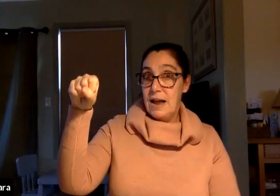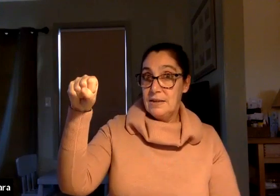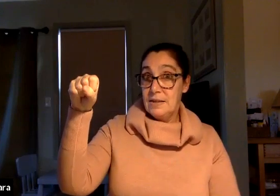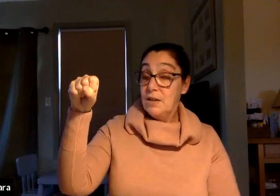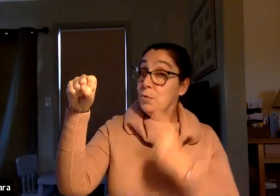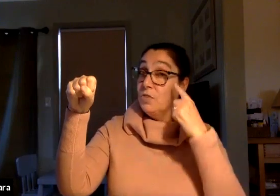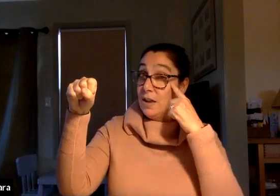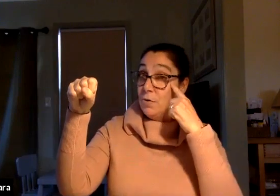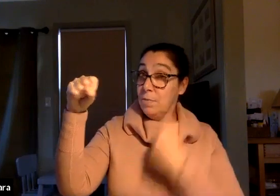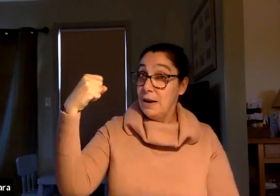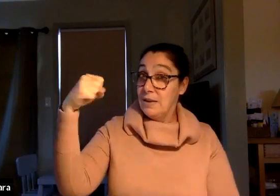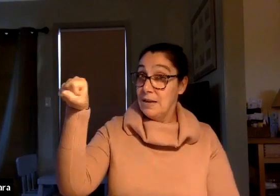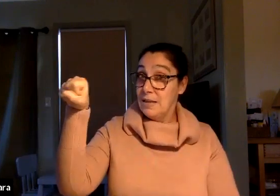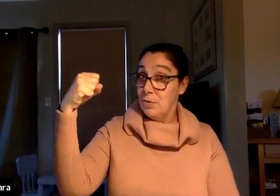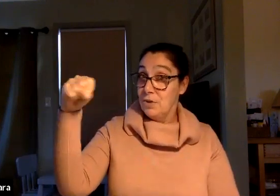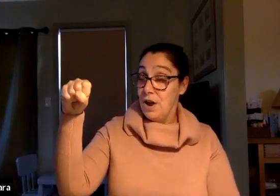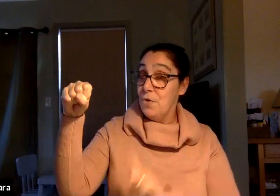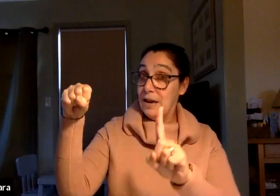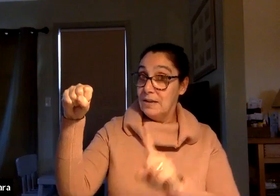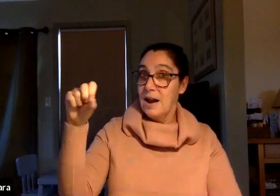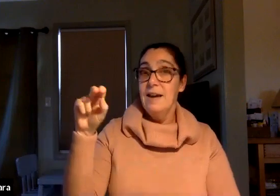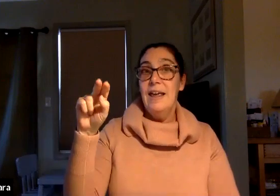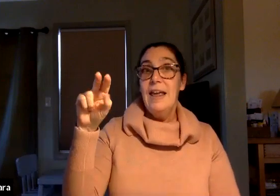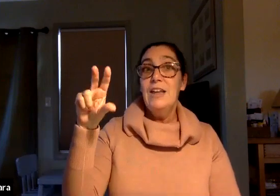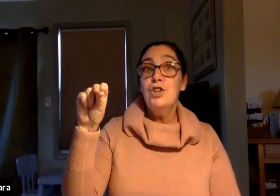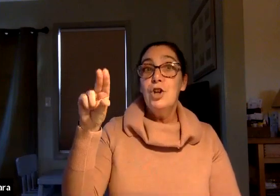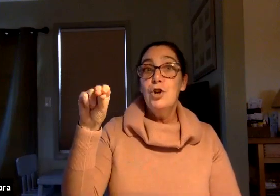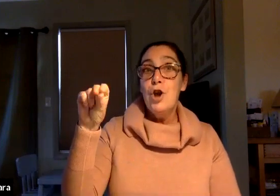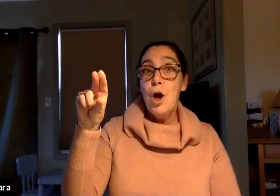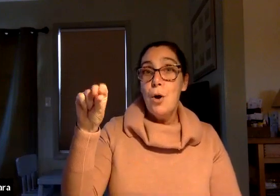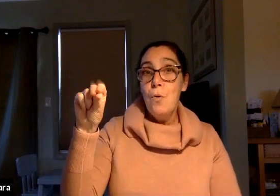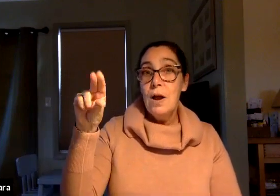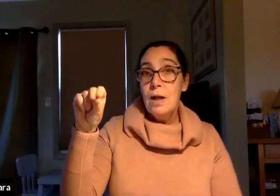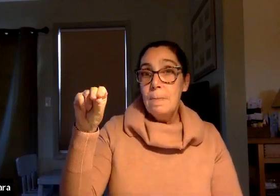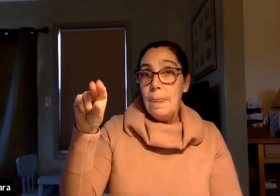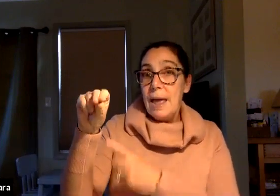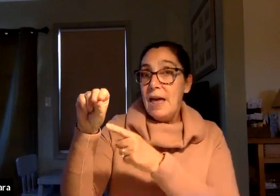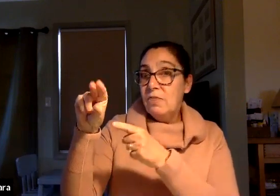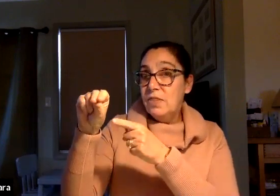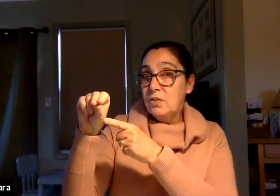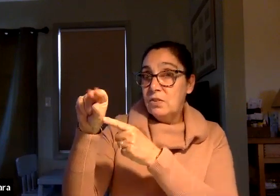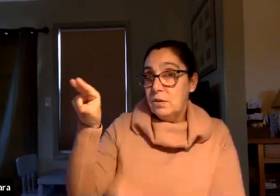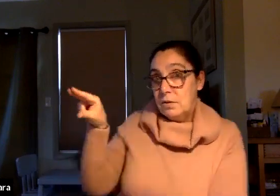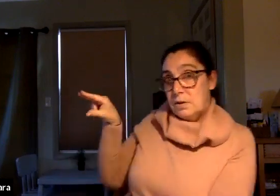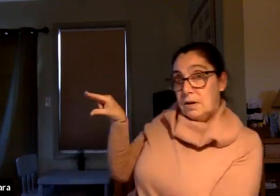Yes. You would think it would make sense that it was no. It's not. It's no. And this, can you